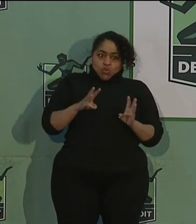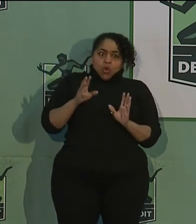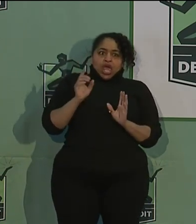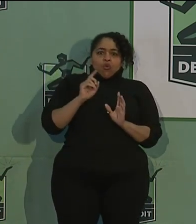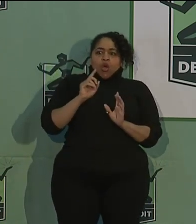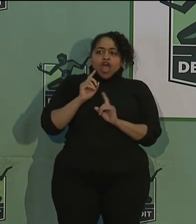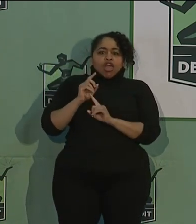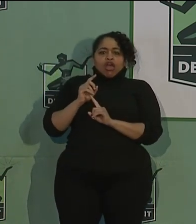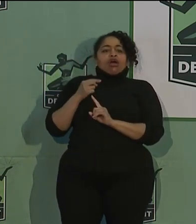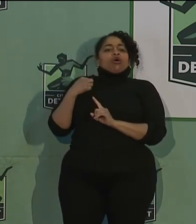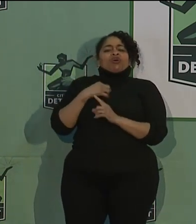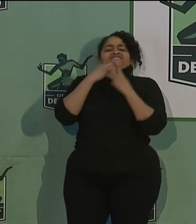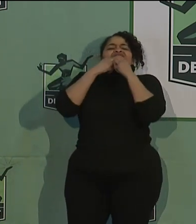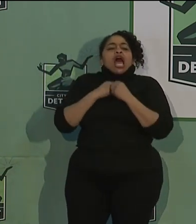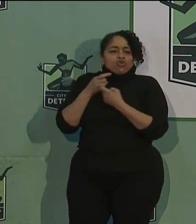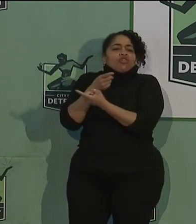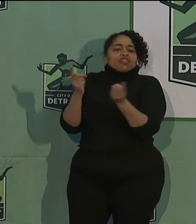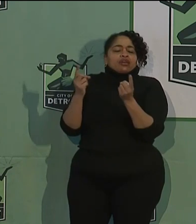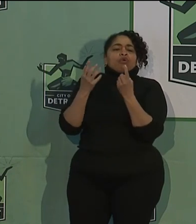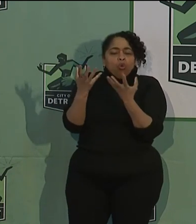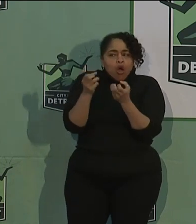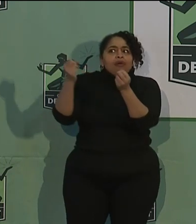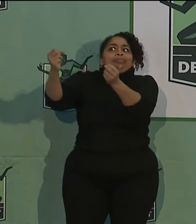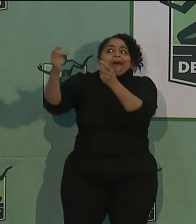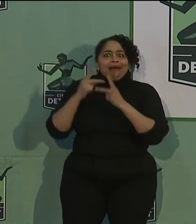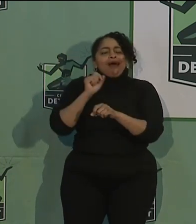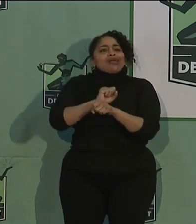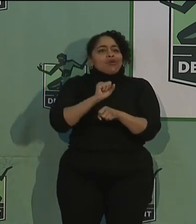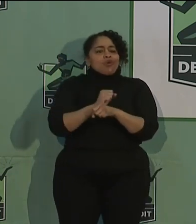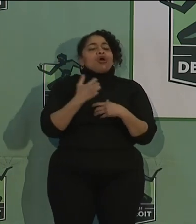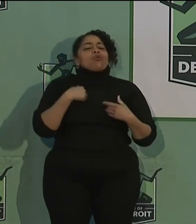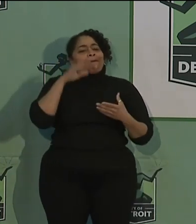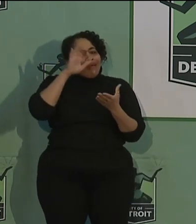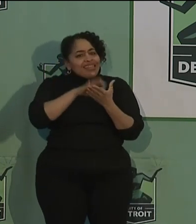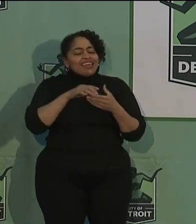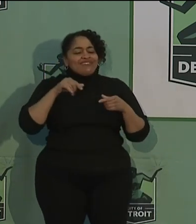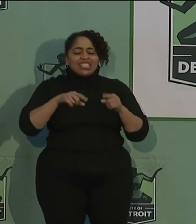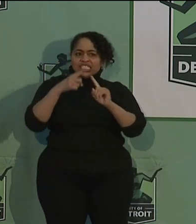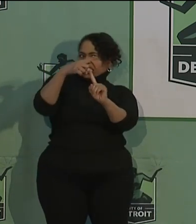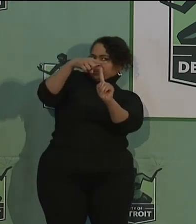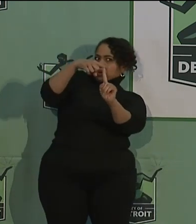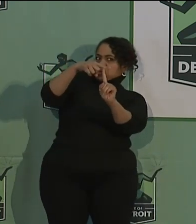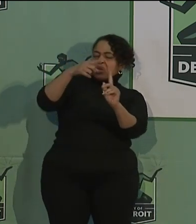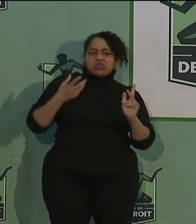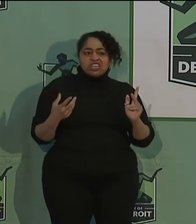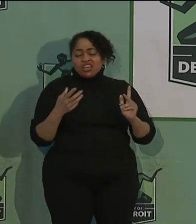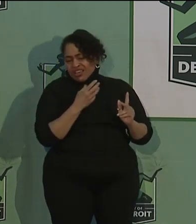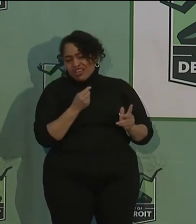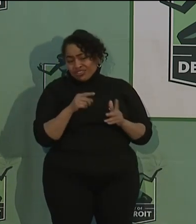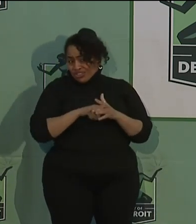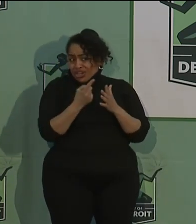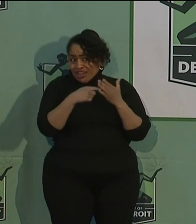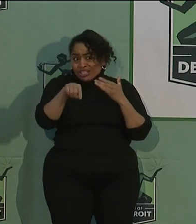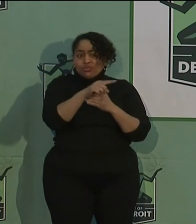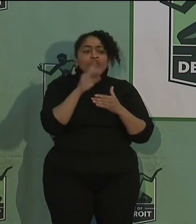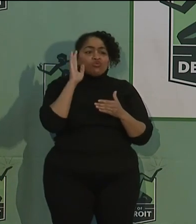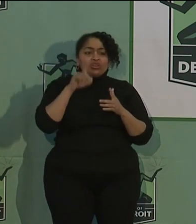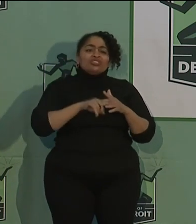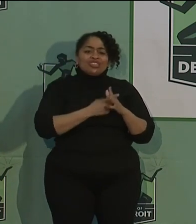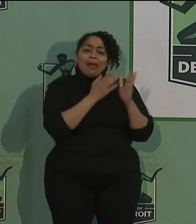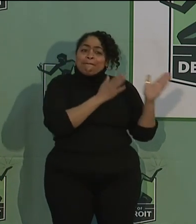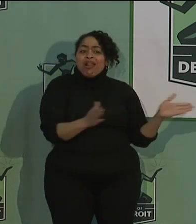that was because we valued them, we want them back, we believe this is temporary. And starting next week, we're going to start